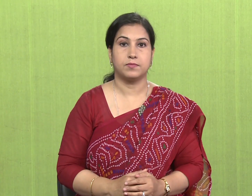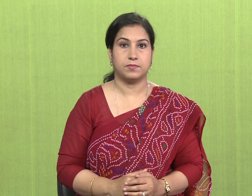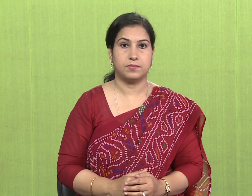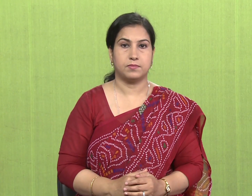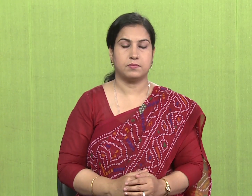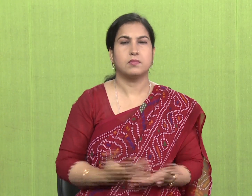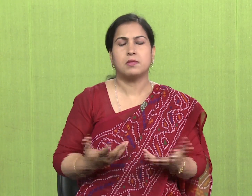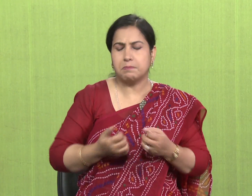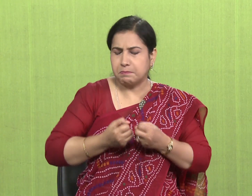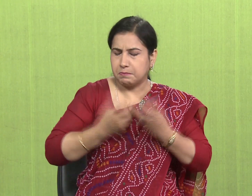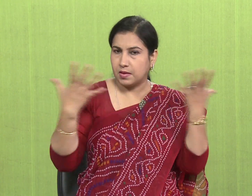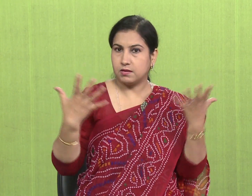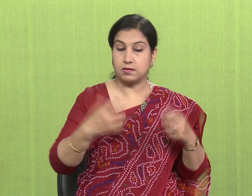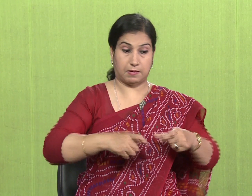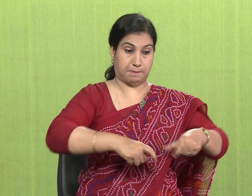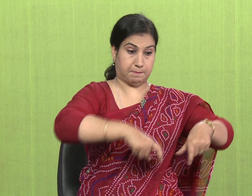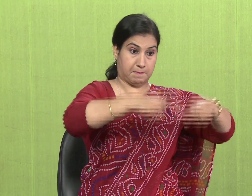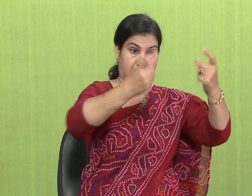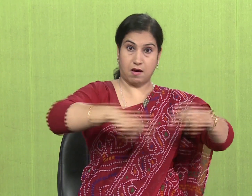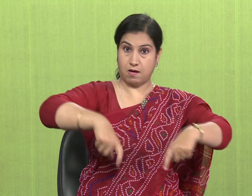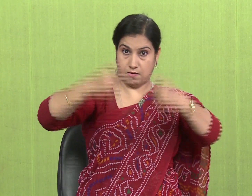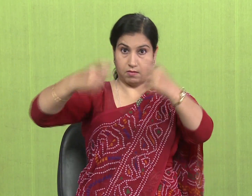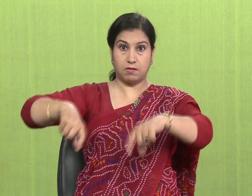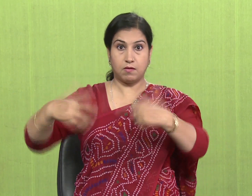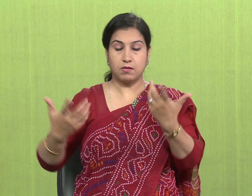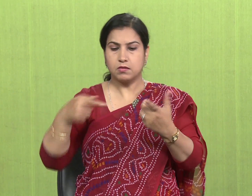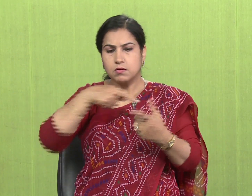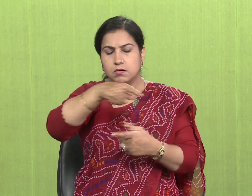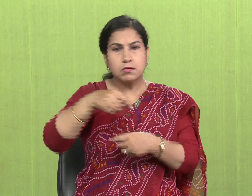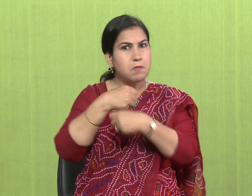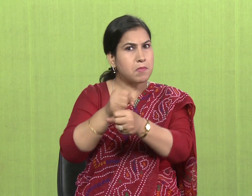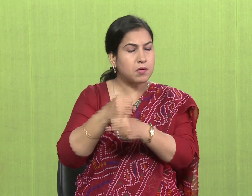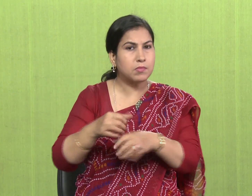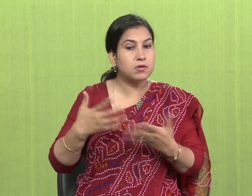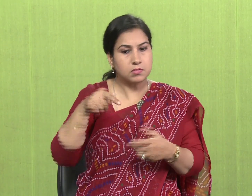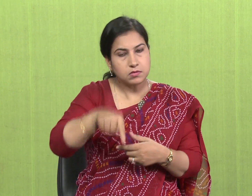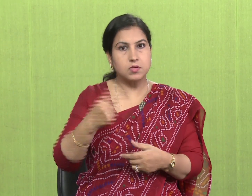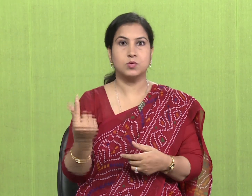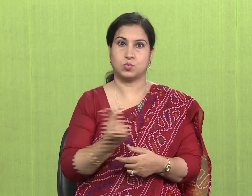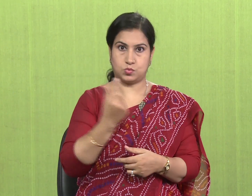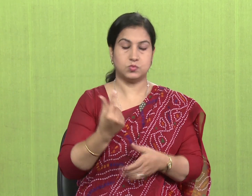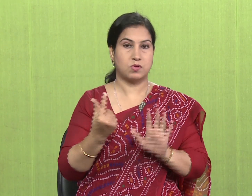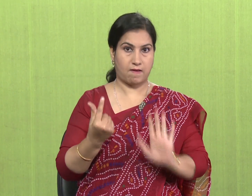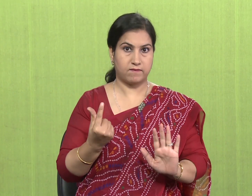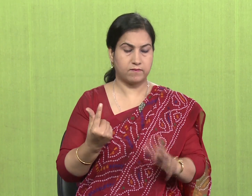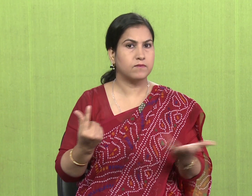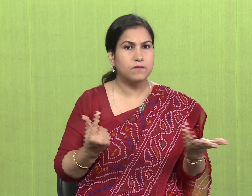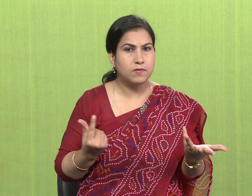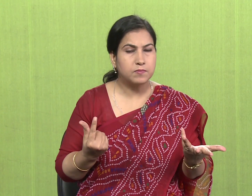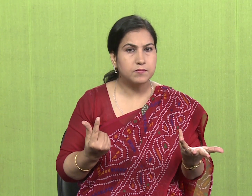Many plants synthesize substances that are useful to the maintenance